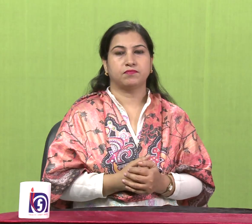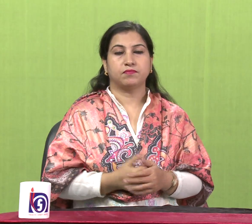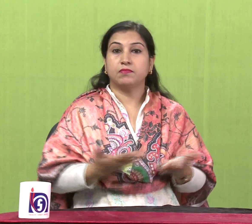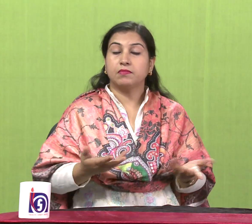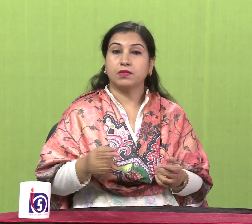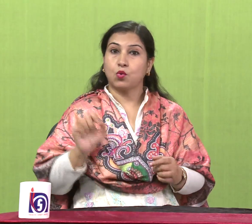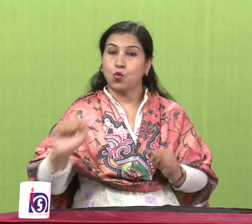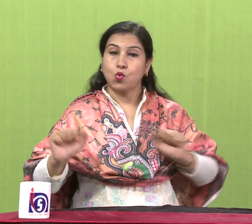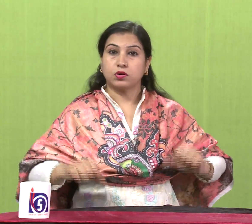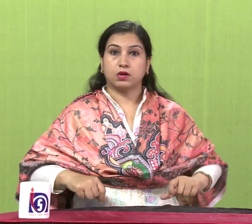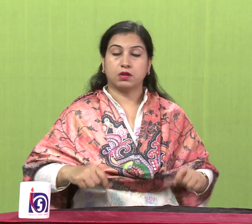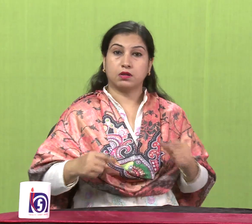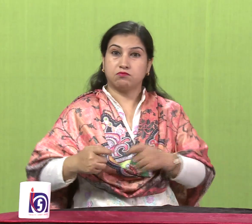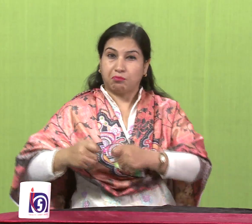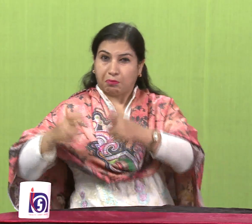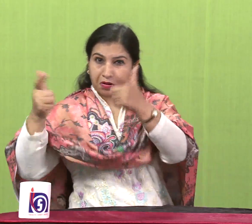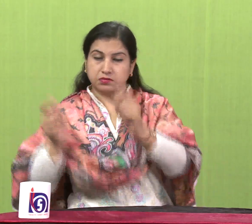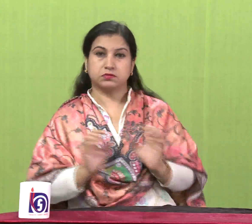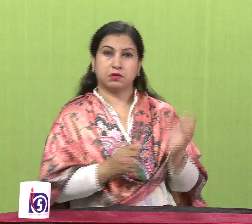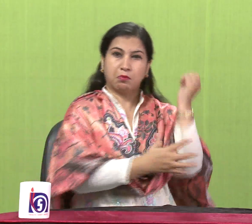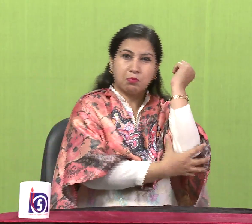difference between rich and poor has increased.